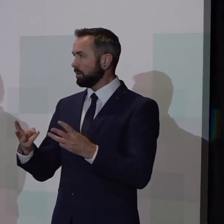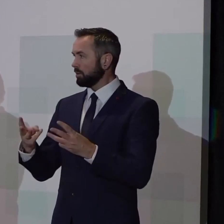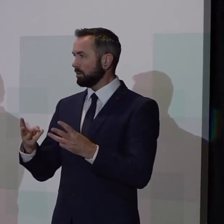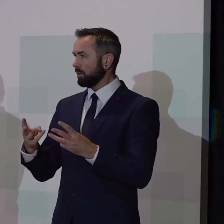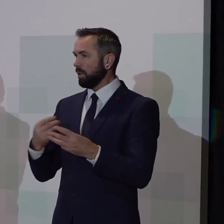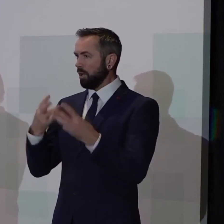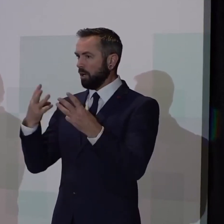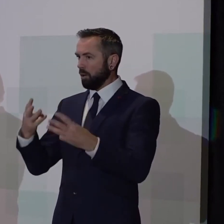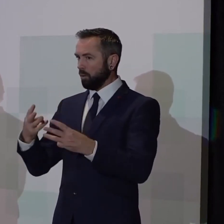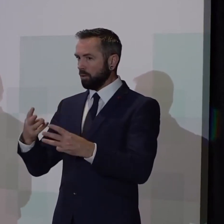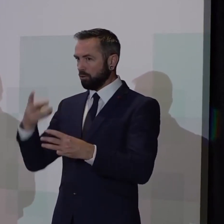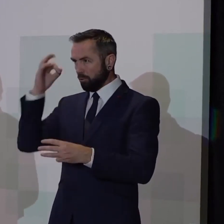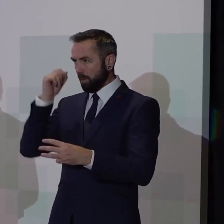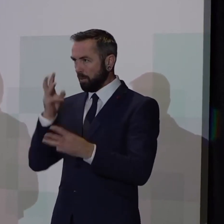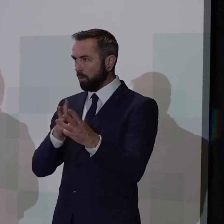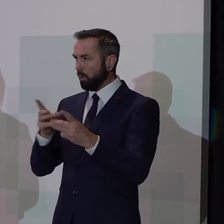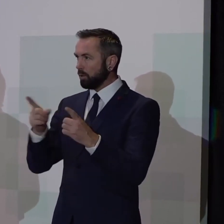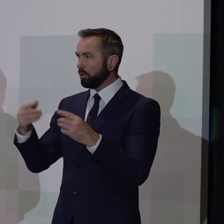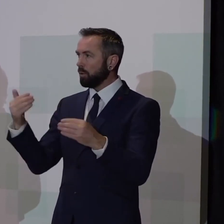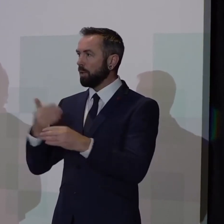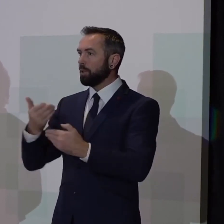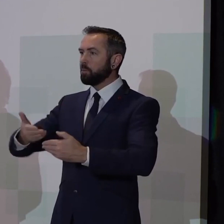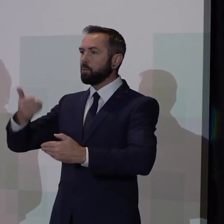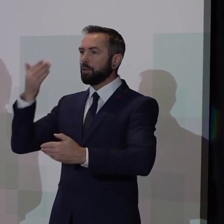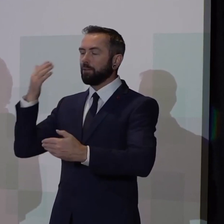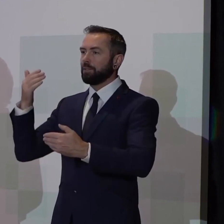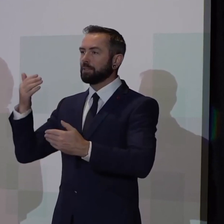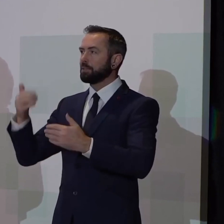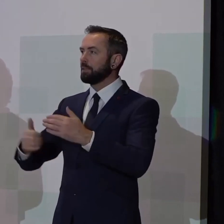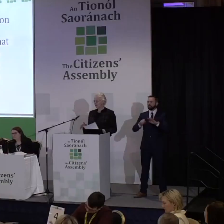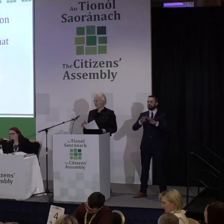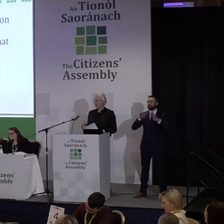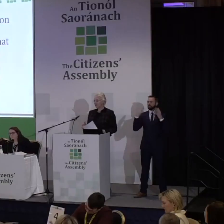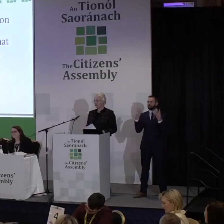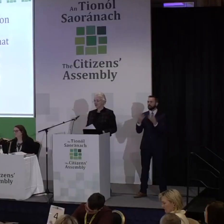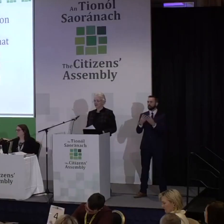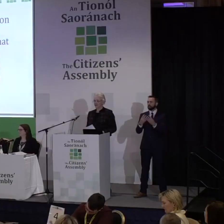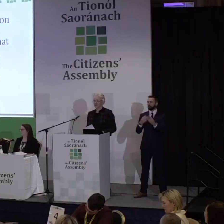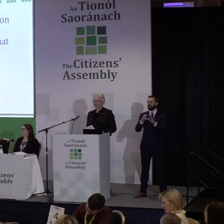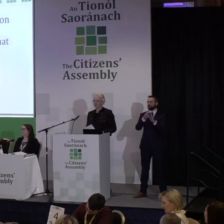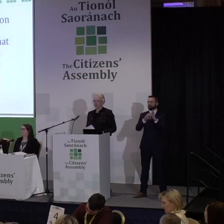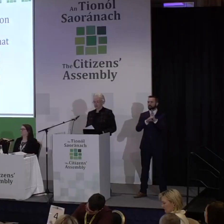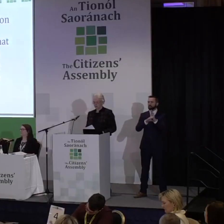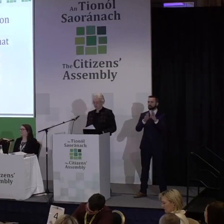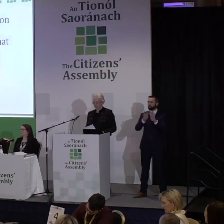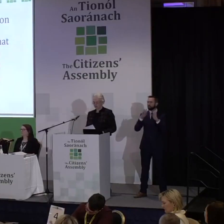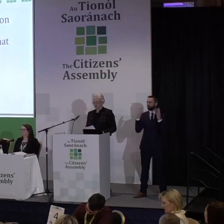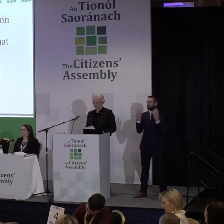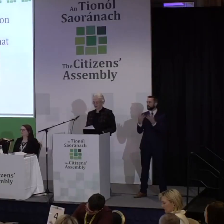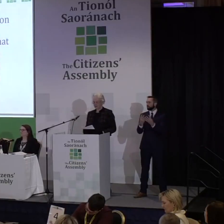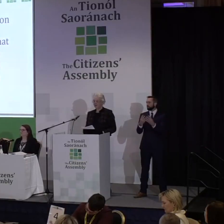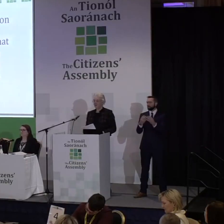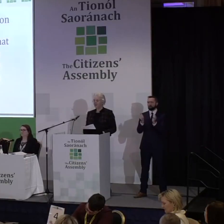by one of the previous assemblies, which was the Constitutional Convention, which actually met here in this same room almost